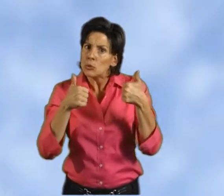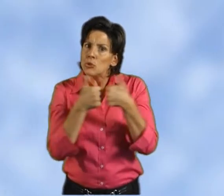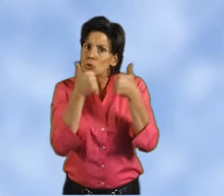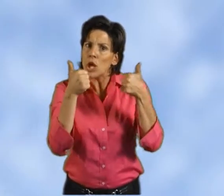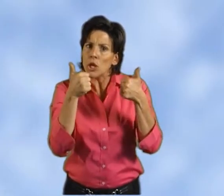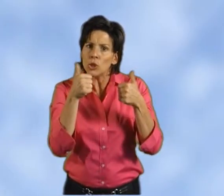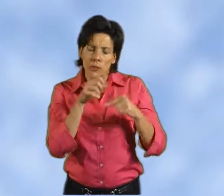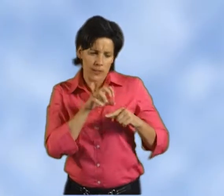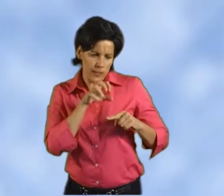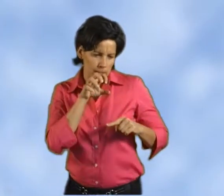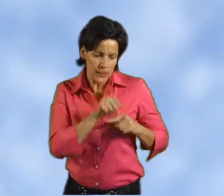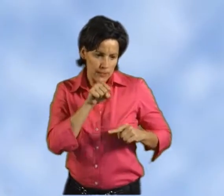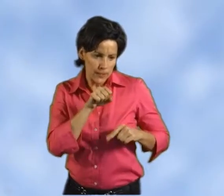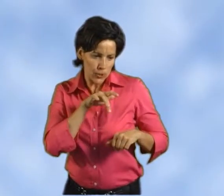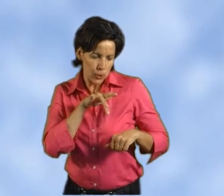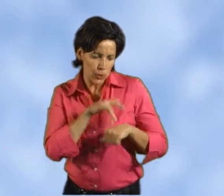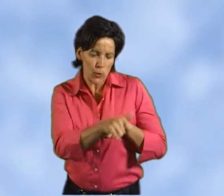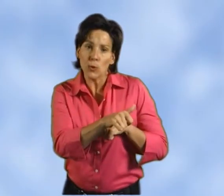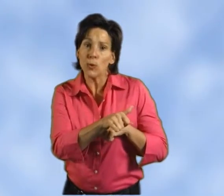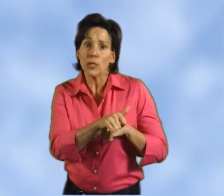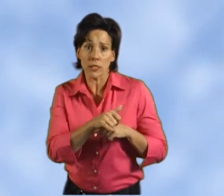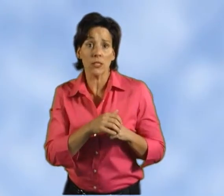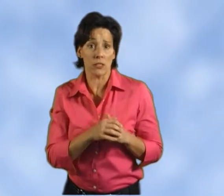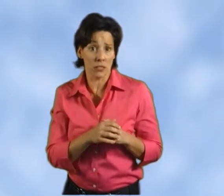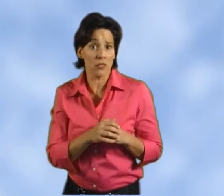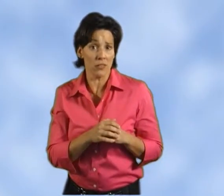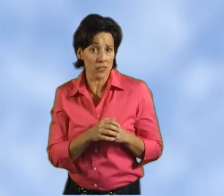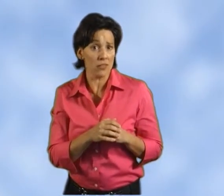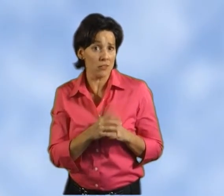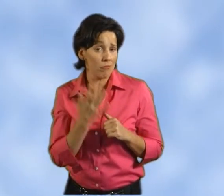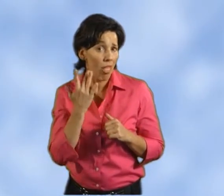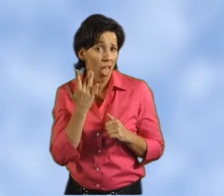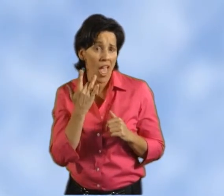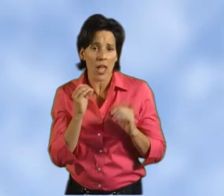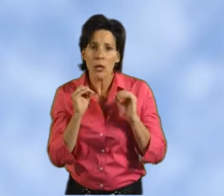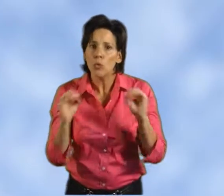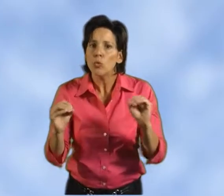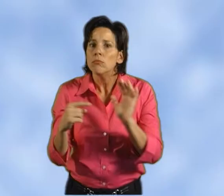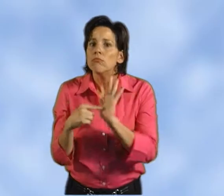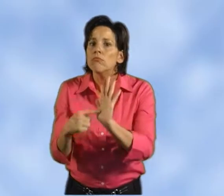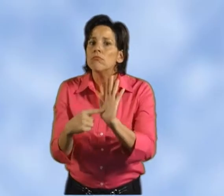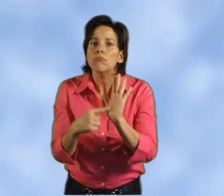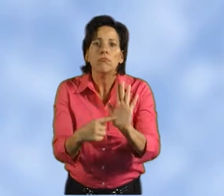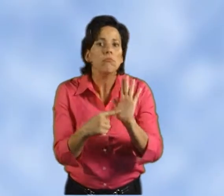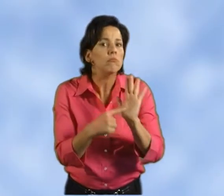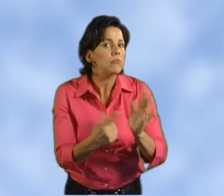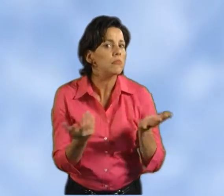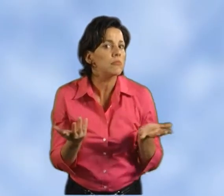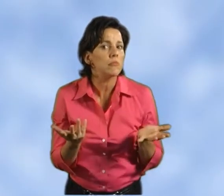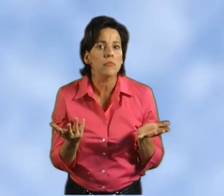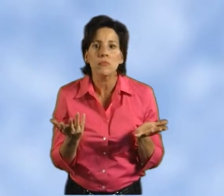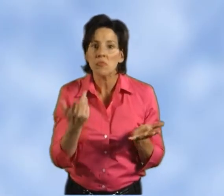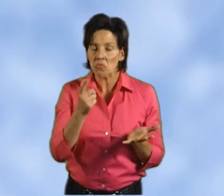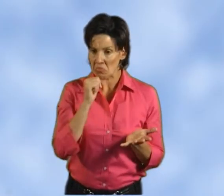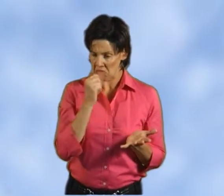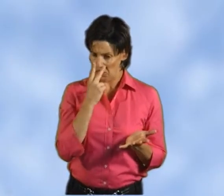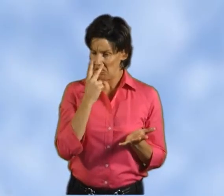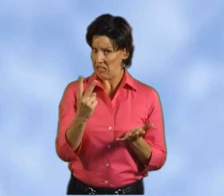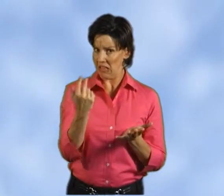One of the difficulties of finding cancer at this early stage is that there are usually no symptoms. You